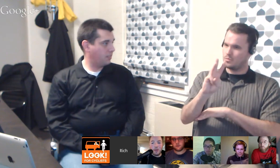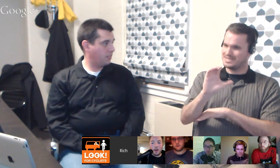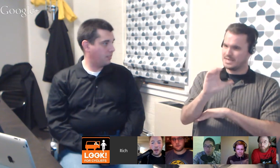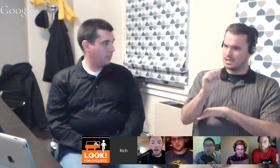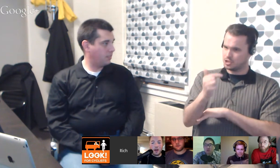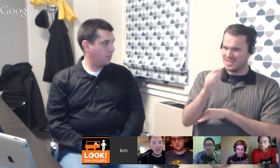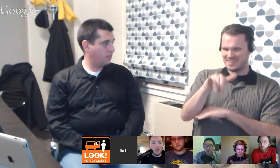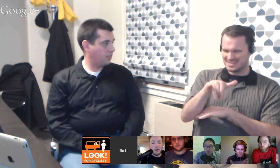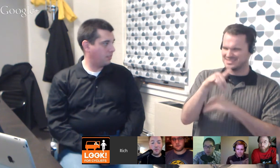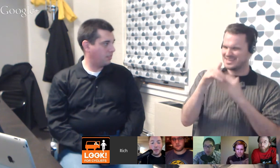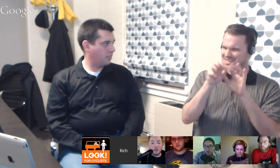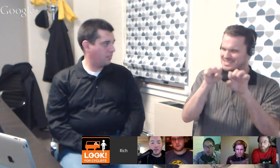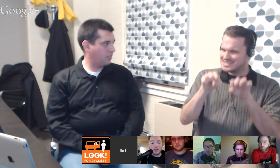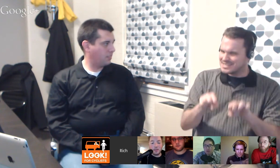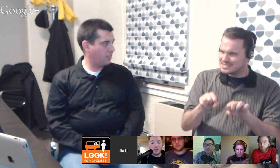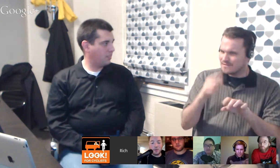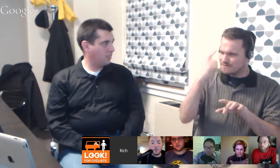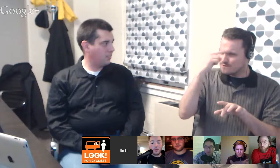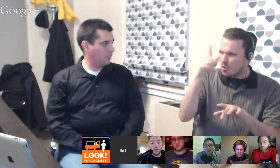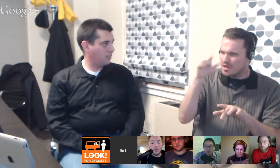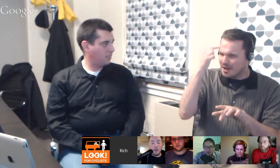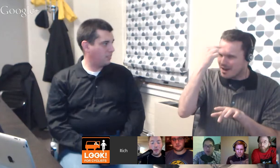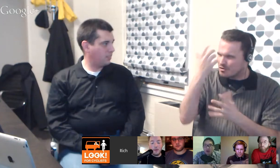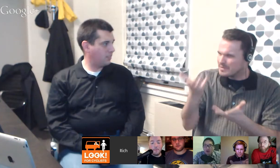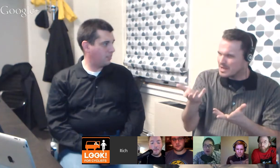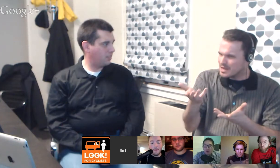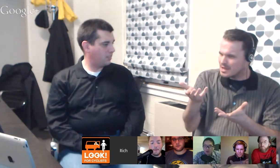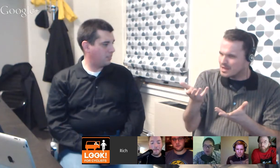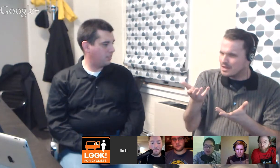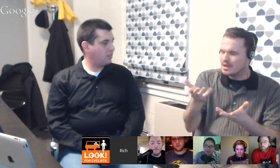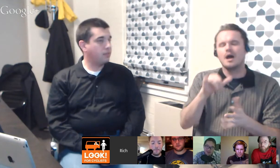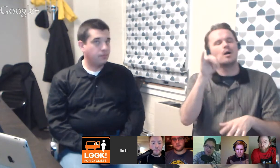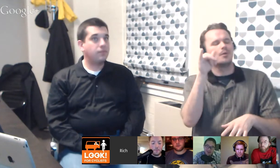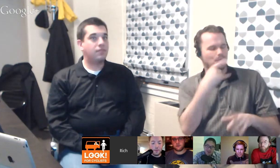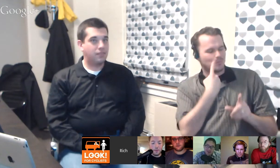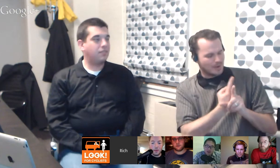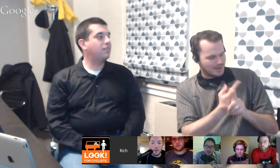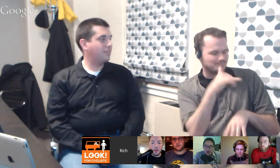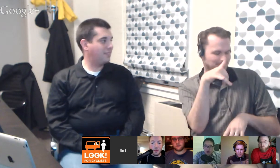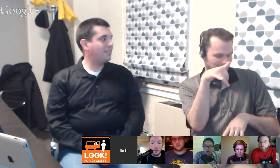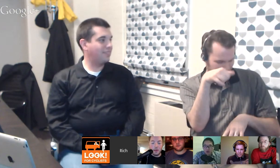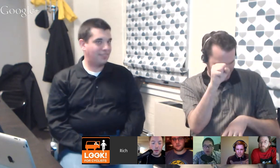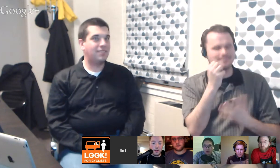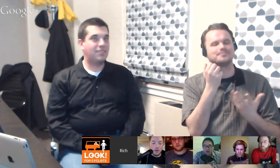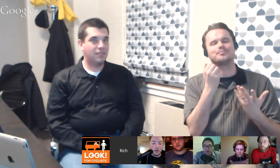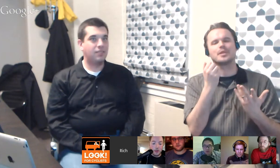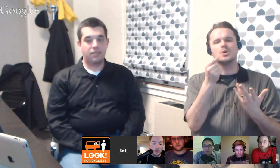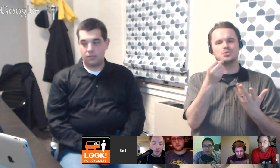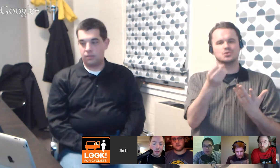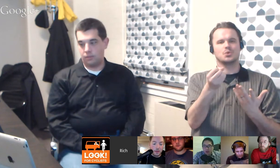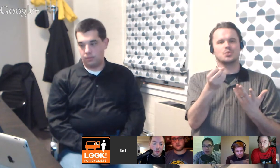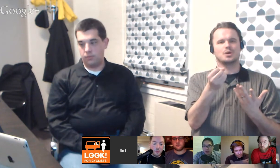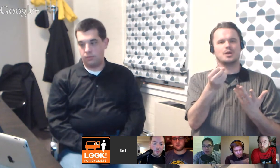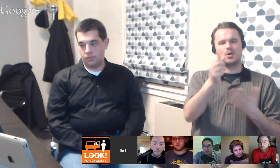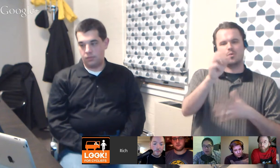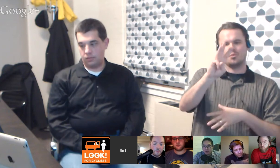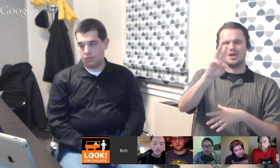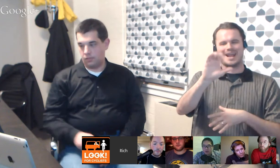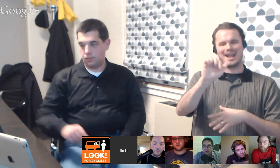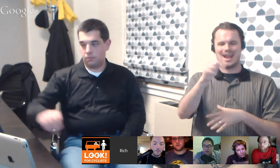system, I guess, for the government. Is that right? Or? Oh, right. Yes. So